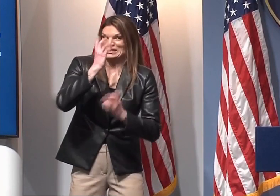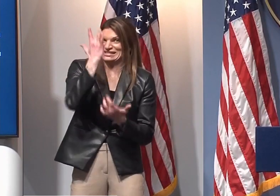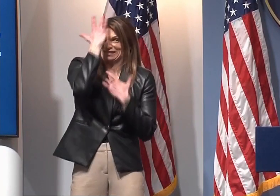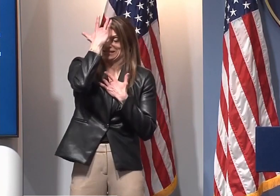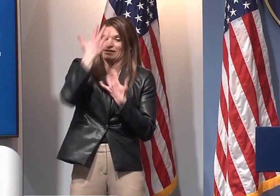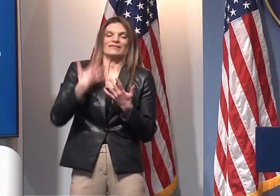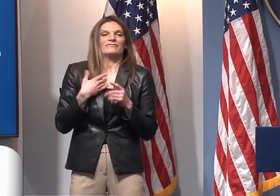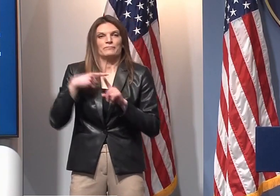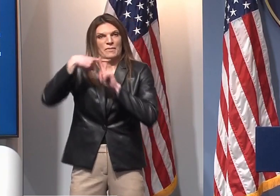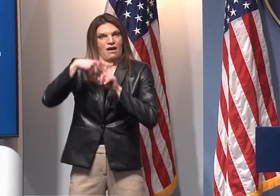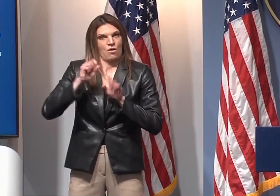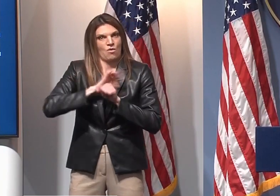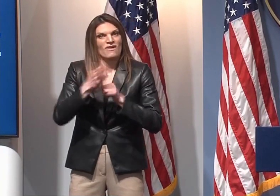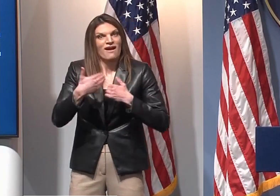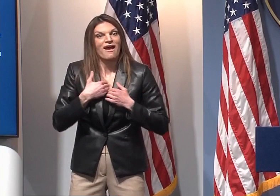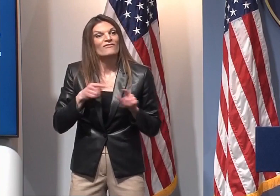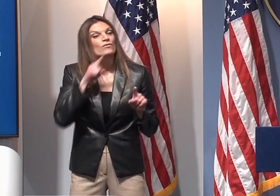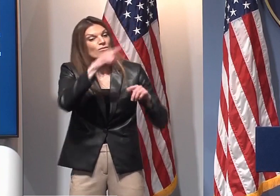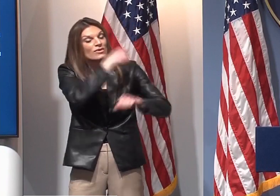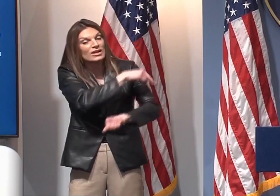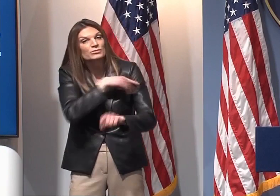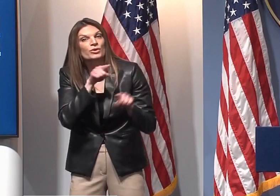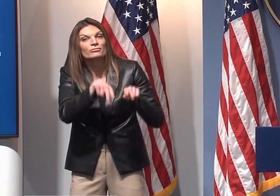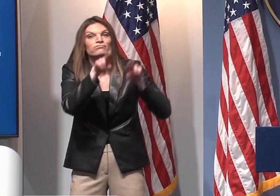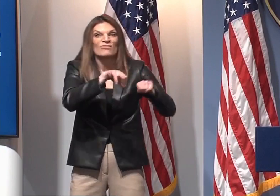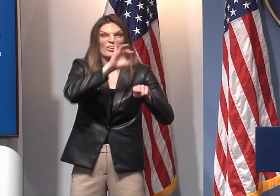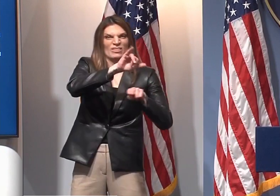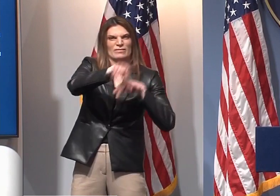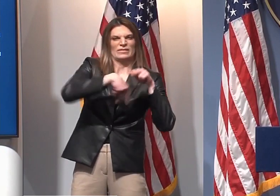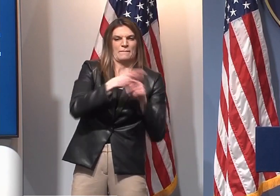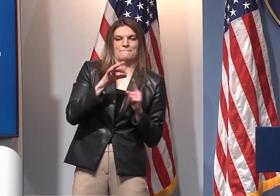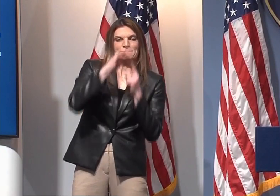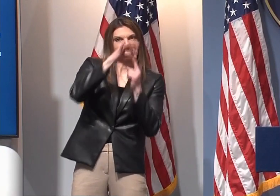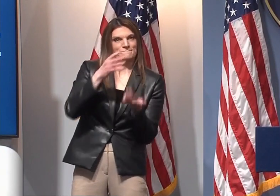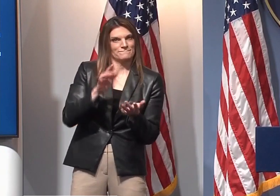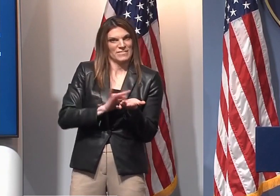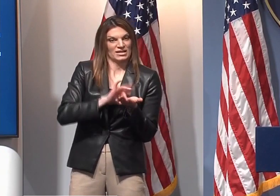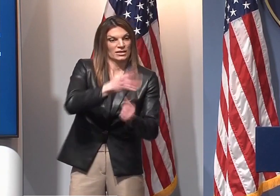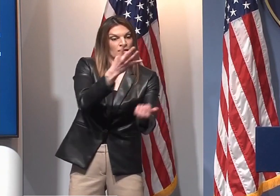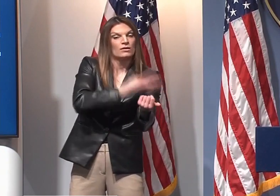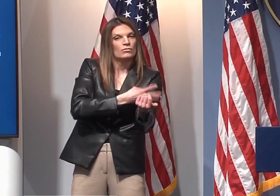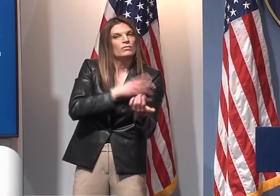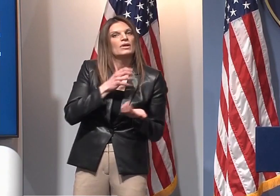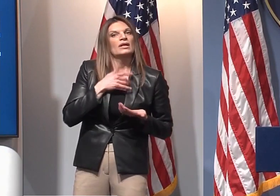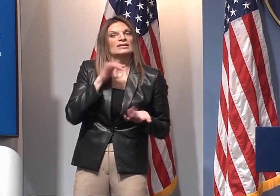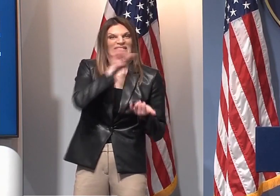important now more than ever, especially with our COVID-19 hospitalization rates, what they